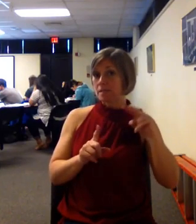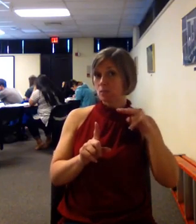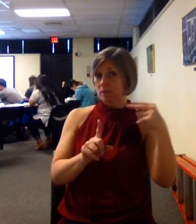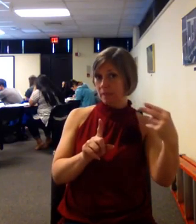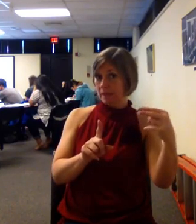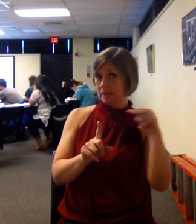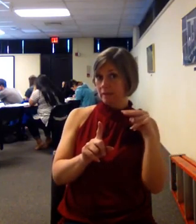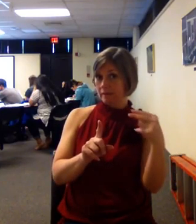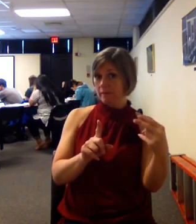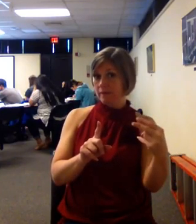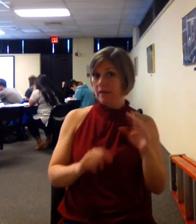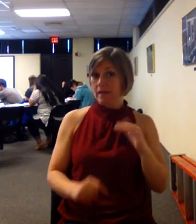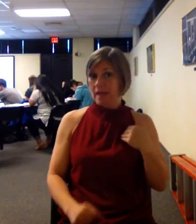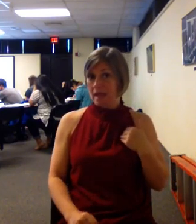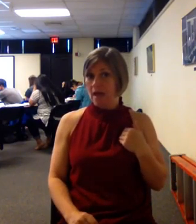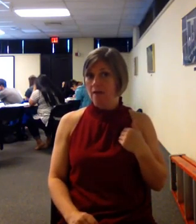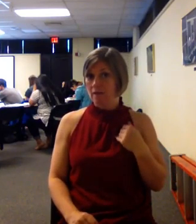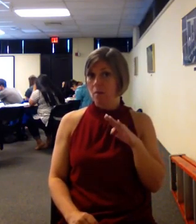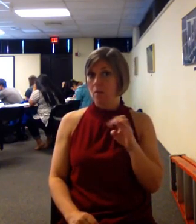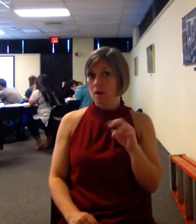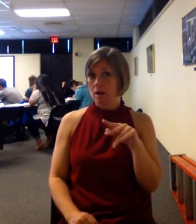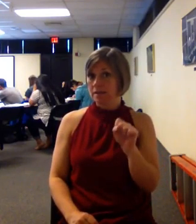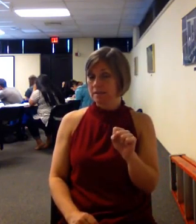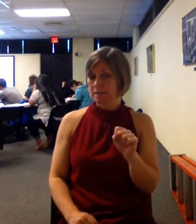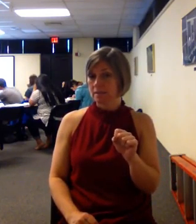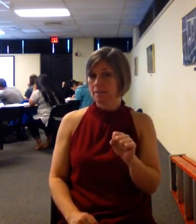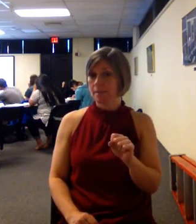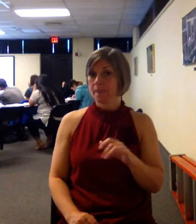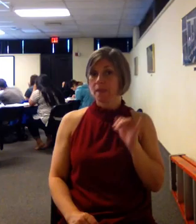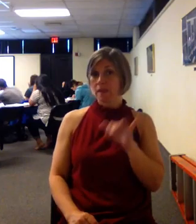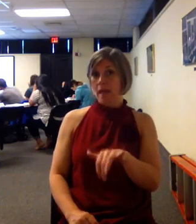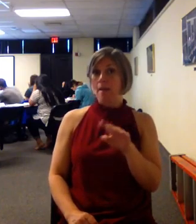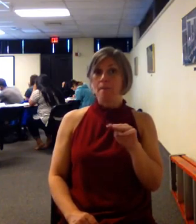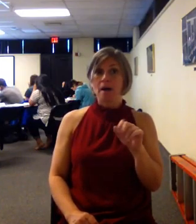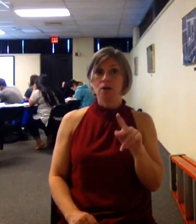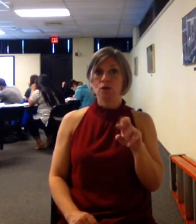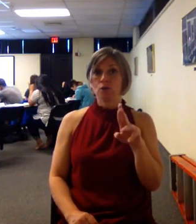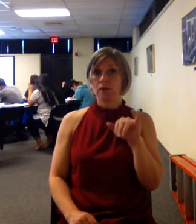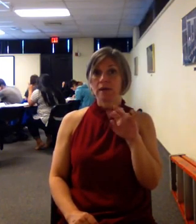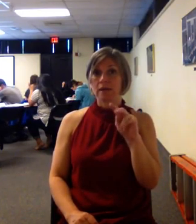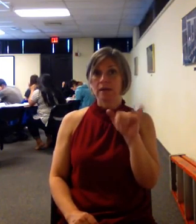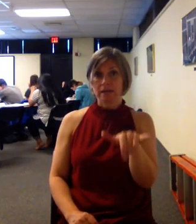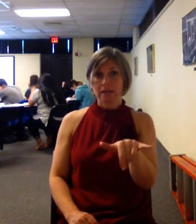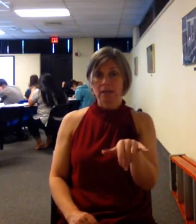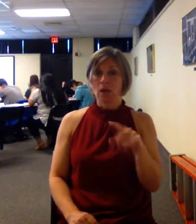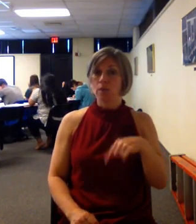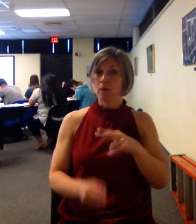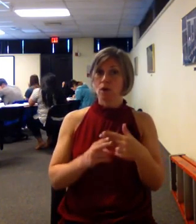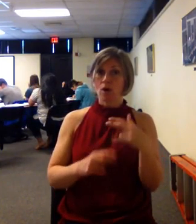outstanding. And put in your notes, then that yield to maturity, what we're looking at there is we would call that our cost of